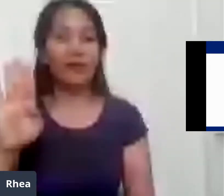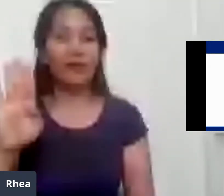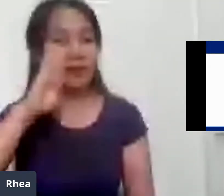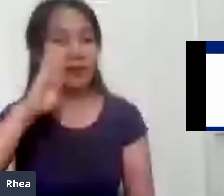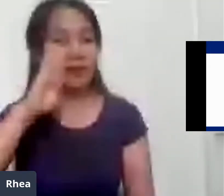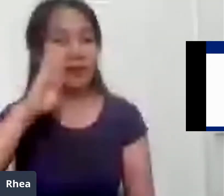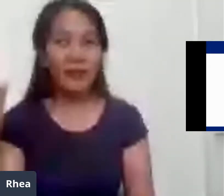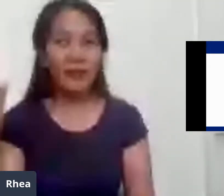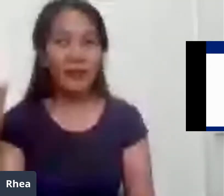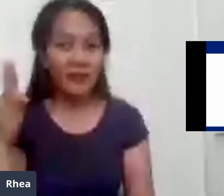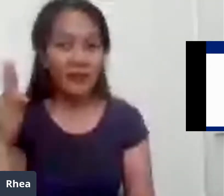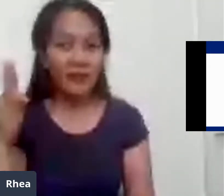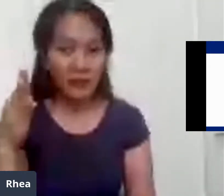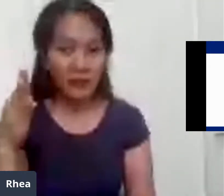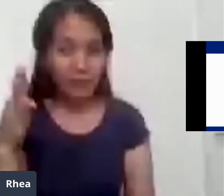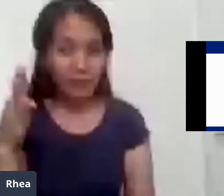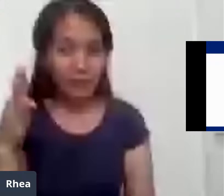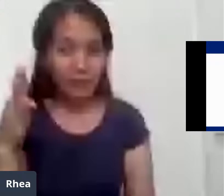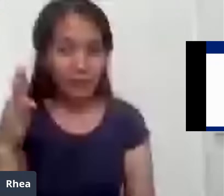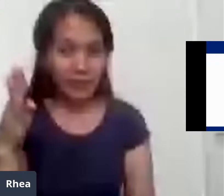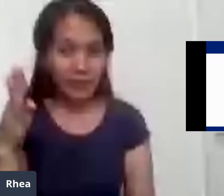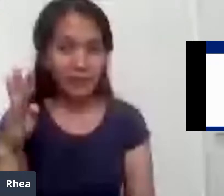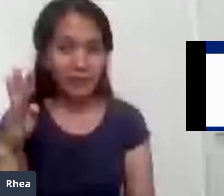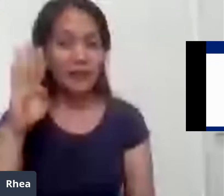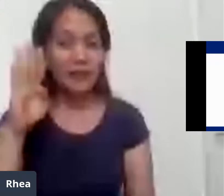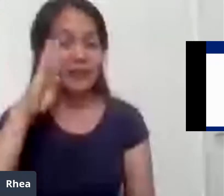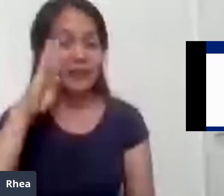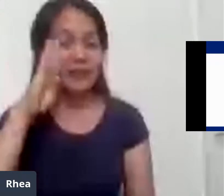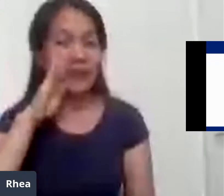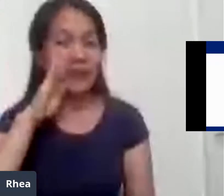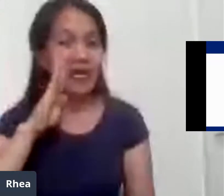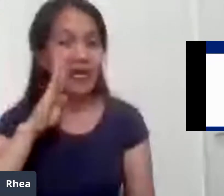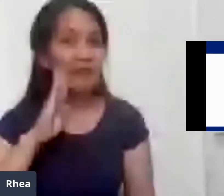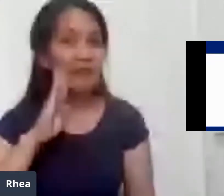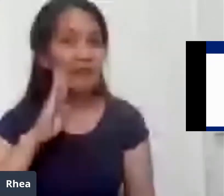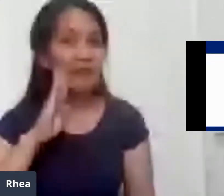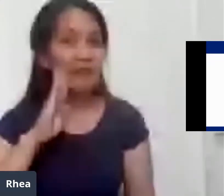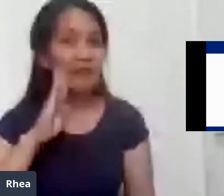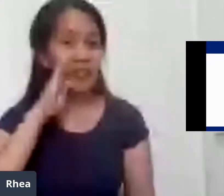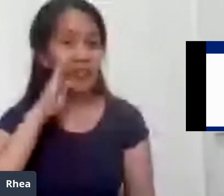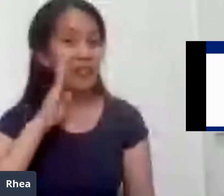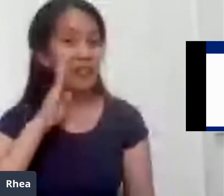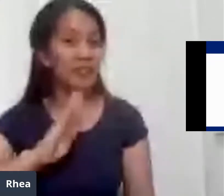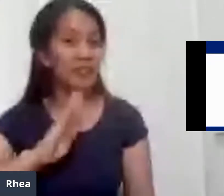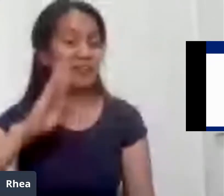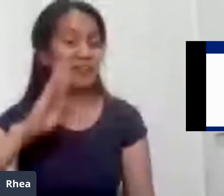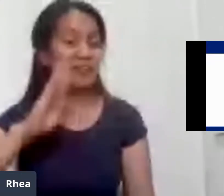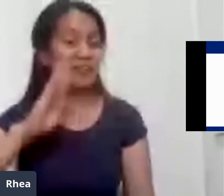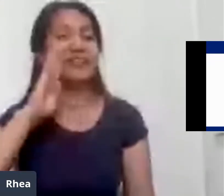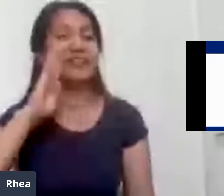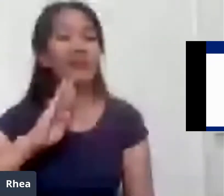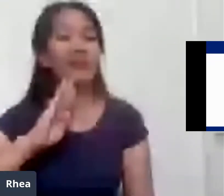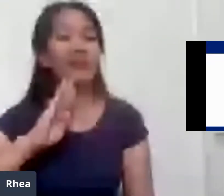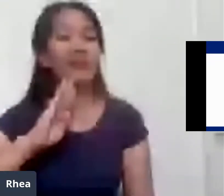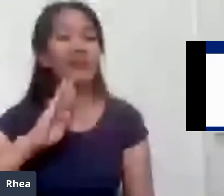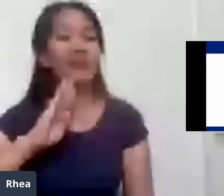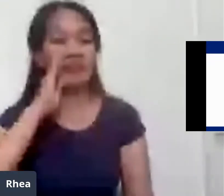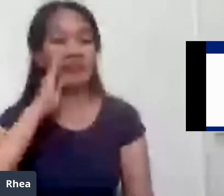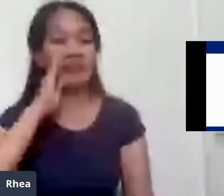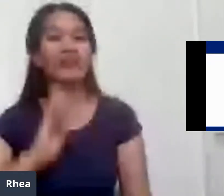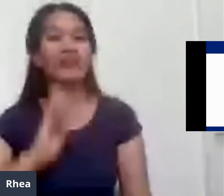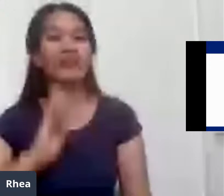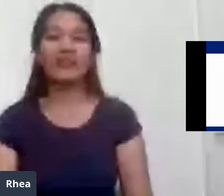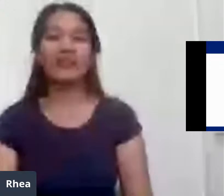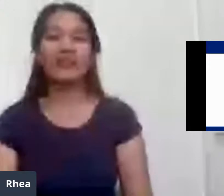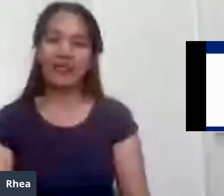Brown. Because we have already blue, the wiggling blue, this is brown. Our color, Filipinos are brown